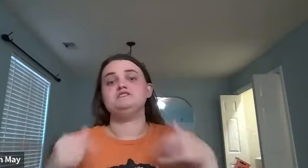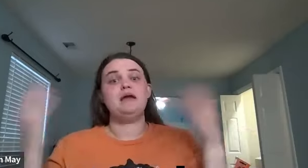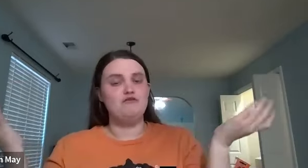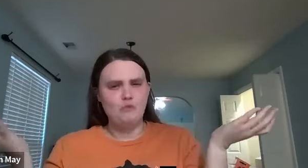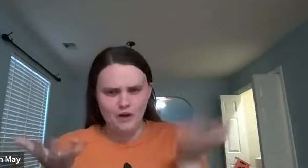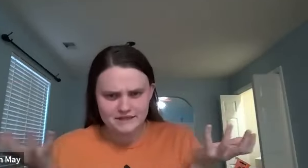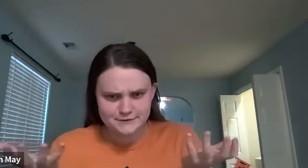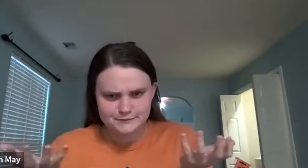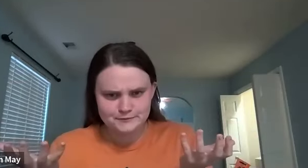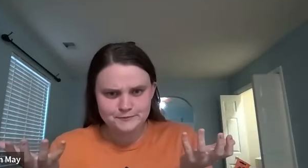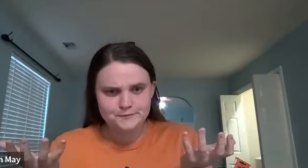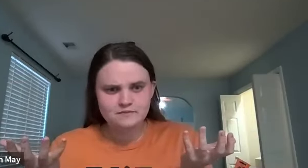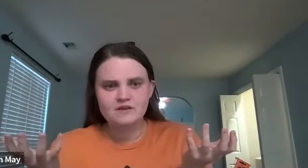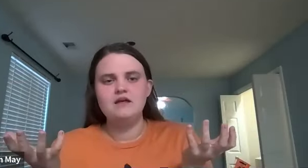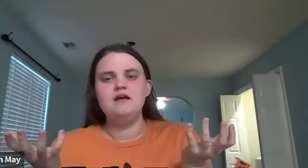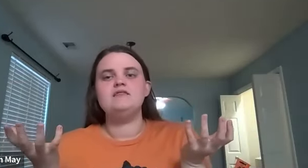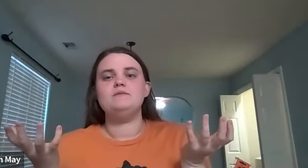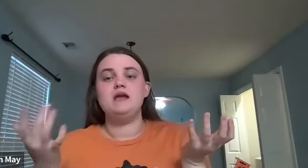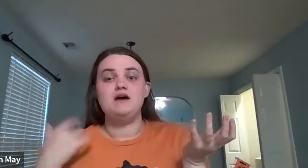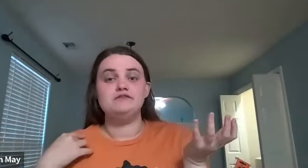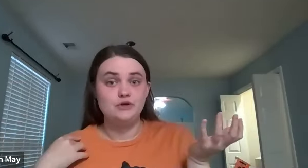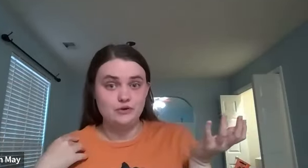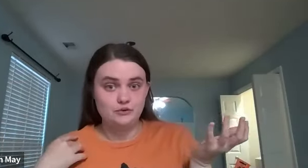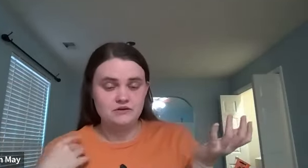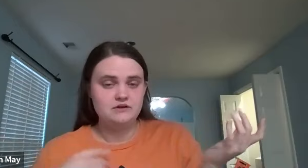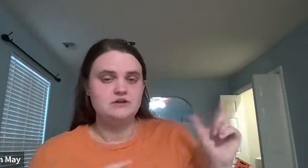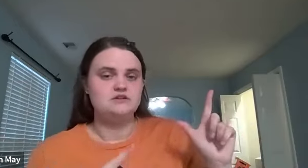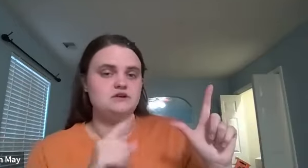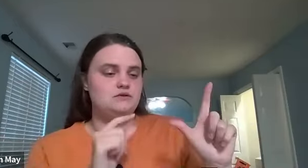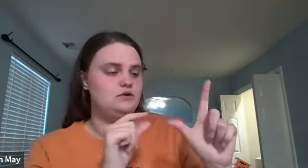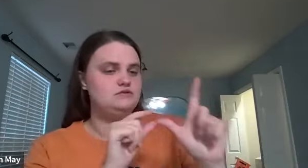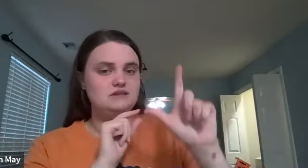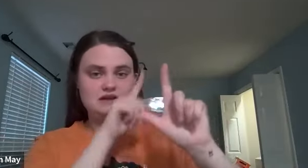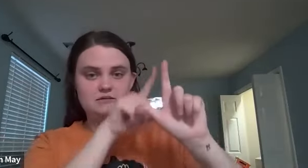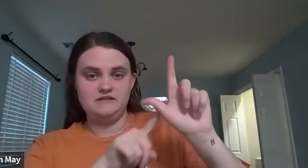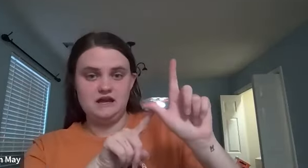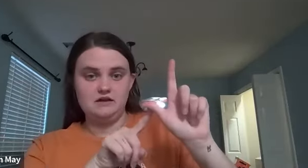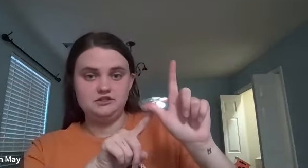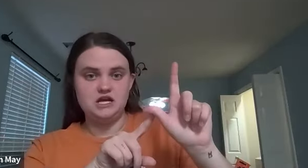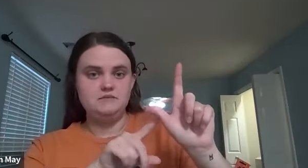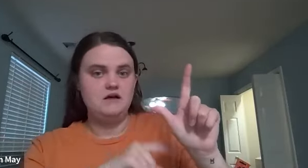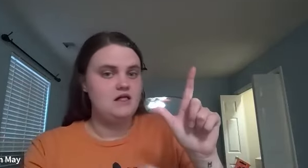so we have what. Then we have who. So who's, again, going to make that L shape.